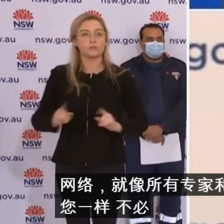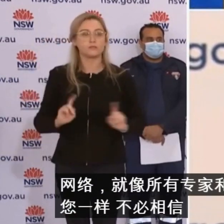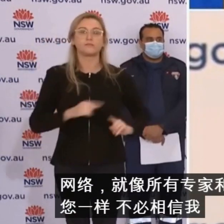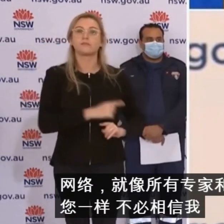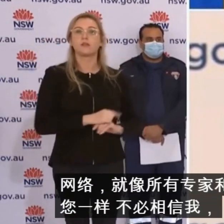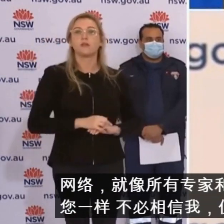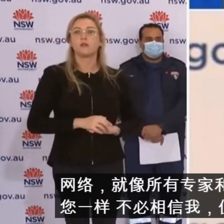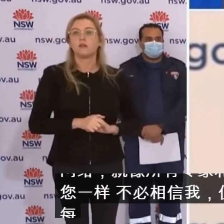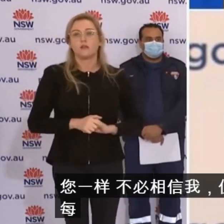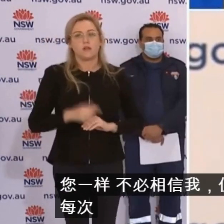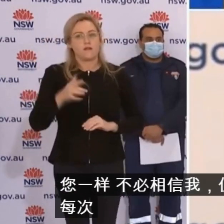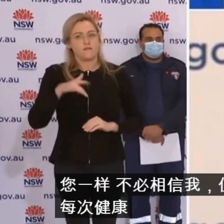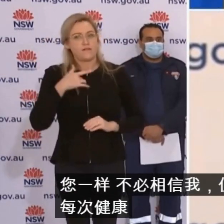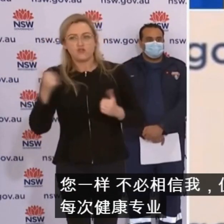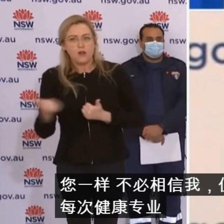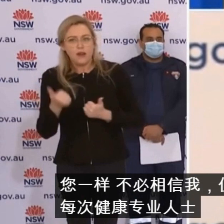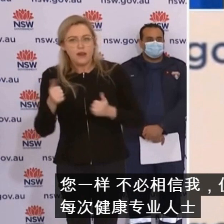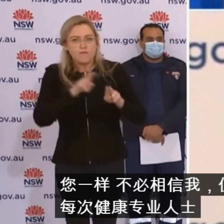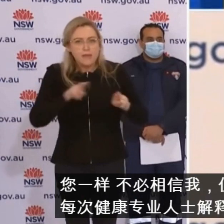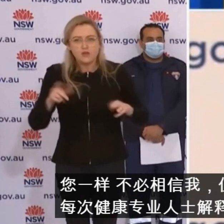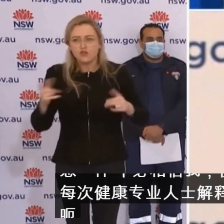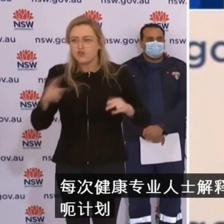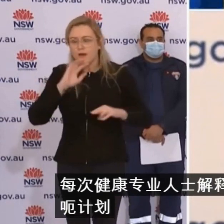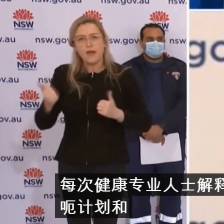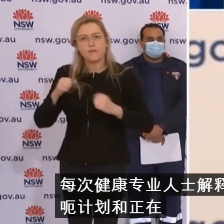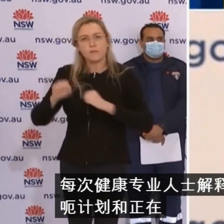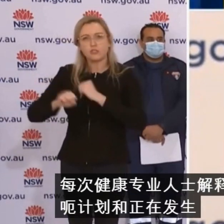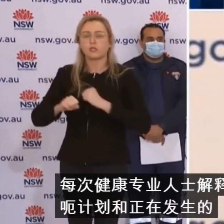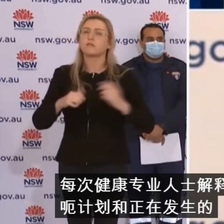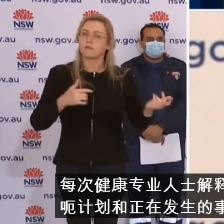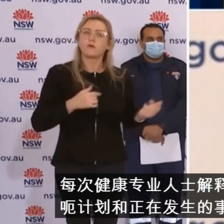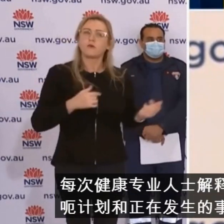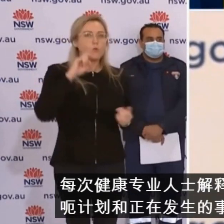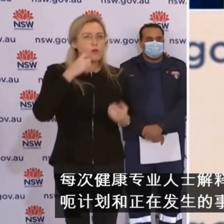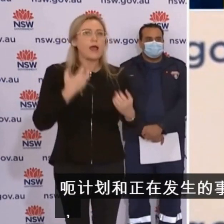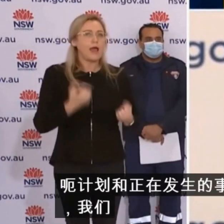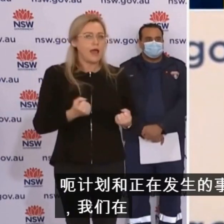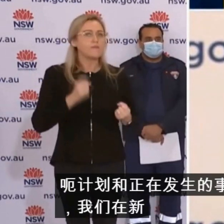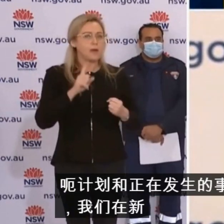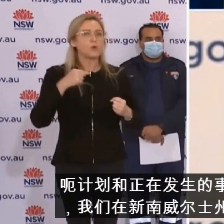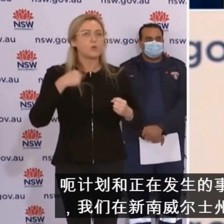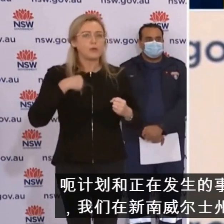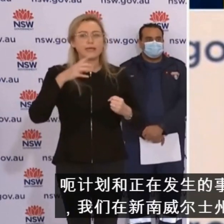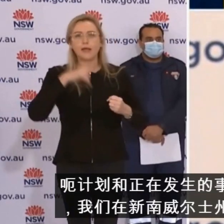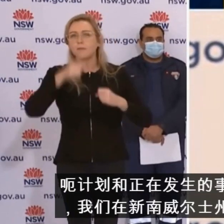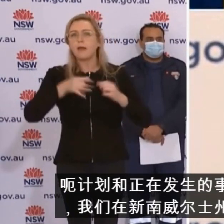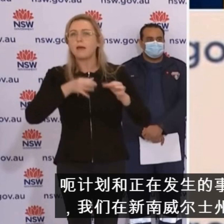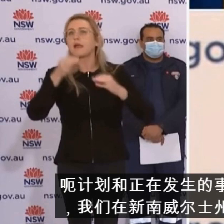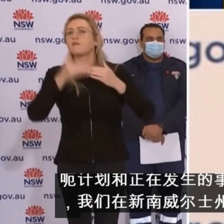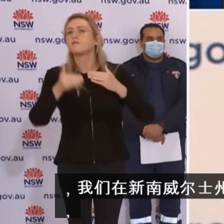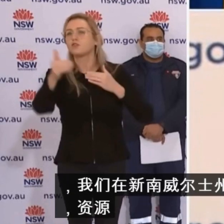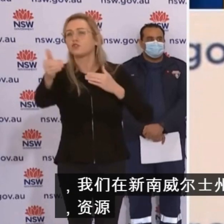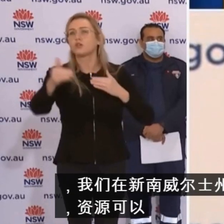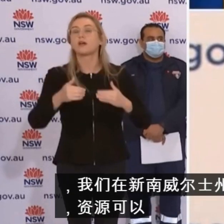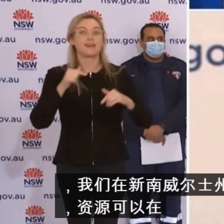to believe me, but every time a health professional explains the plans and what's happening moving forward, we have a network in New